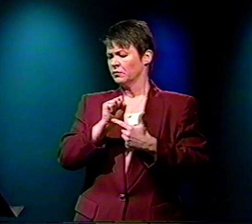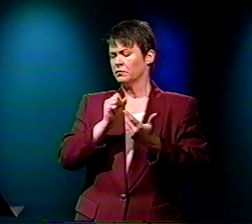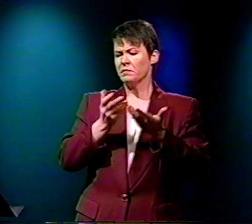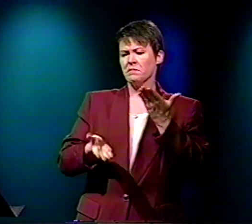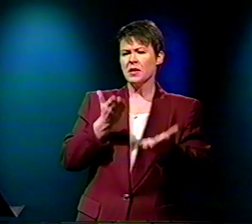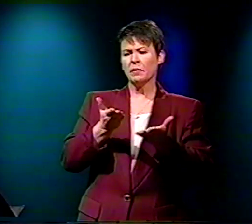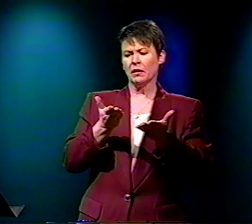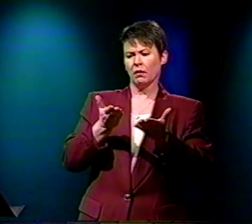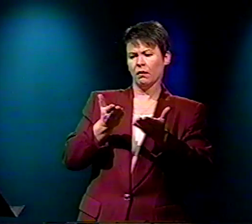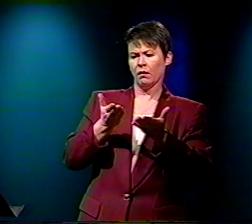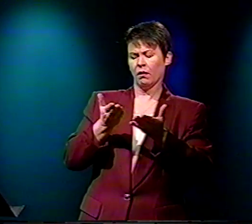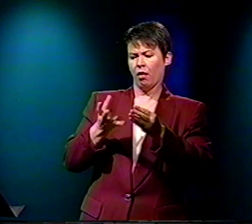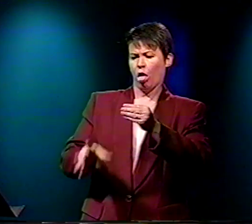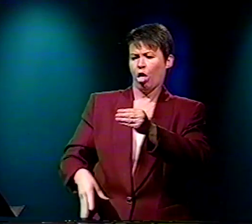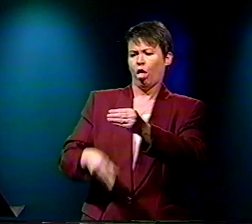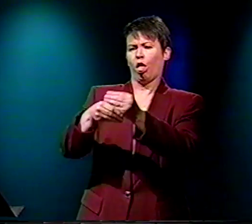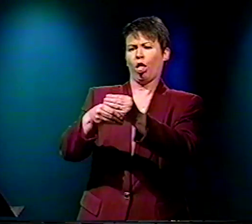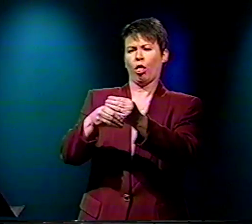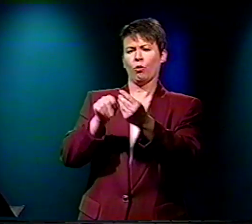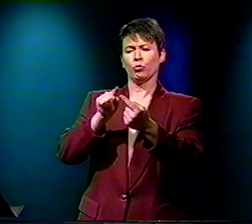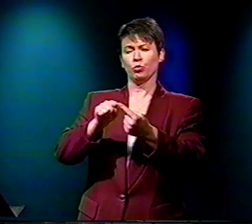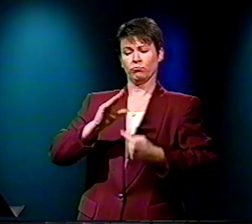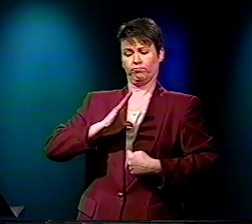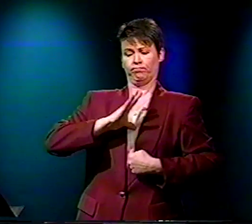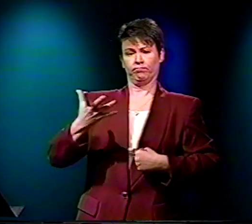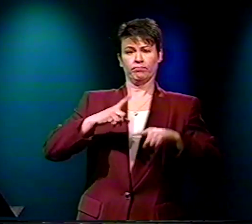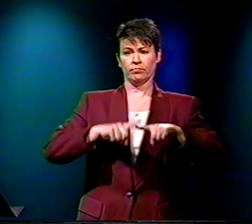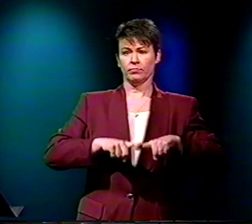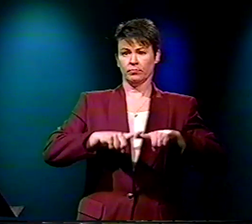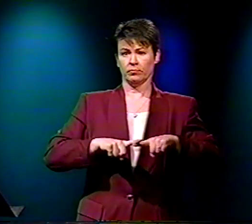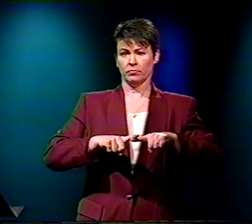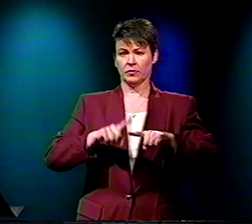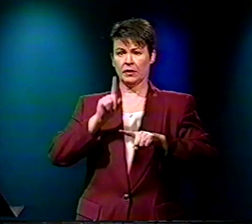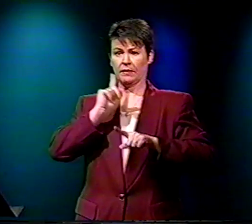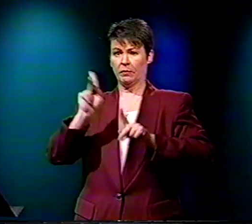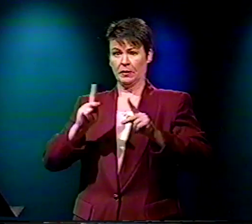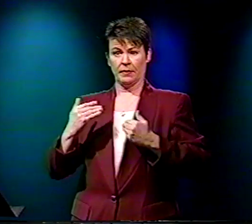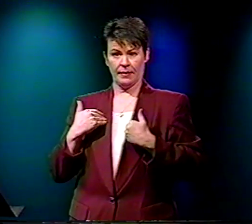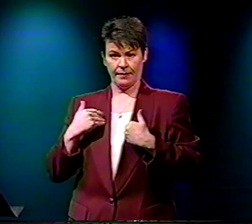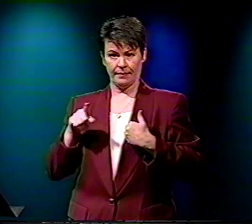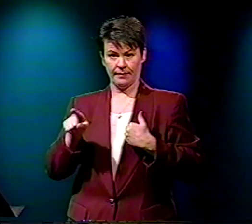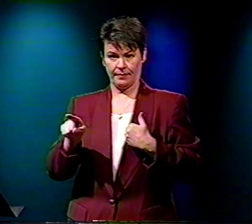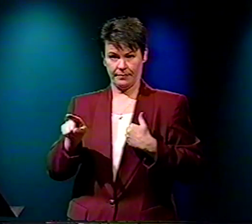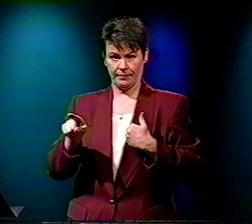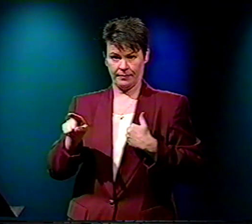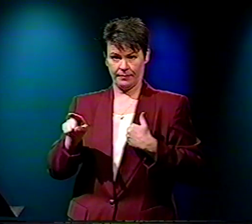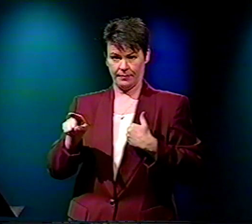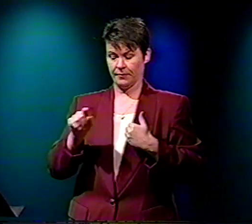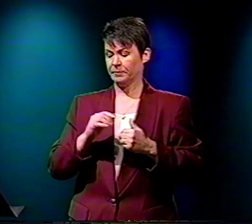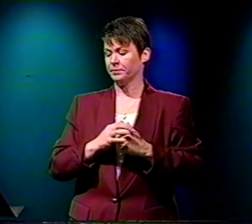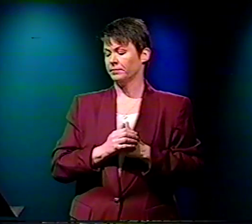those forms maybe add to the hostile dependency that deaf people have.